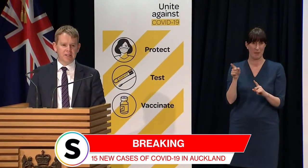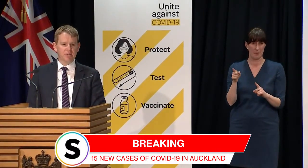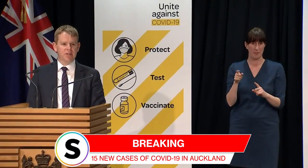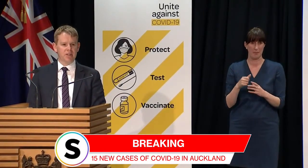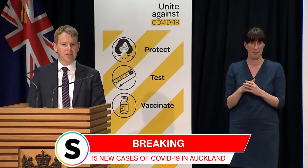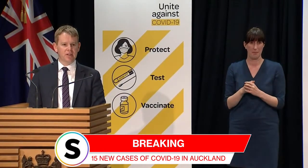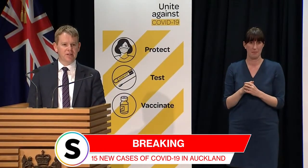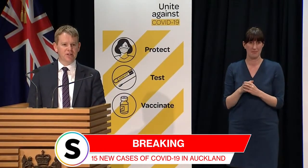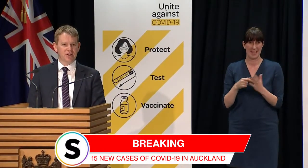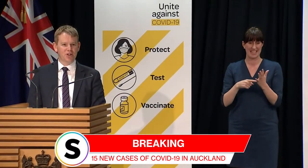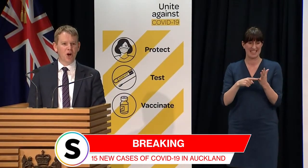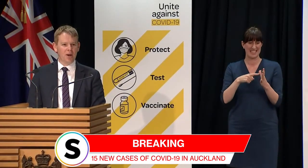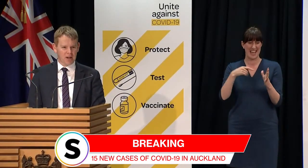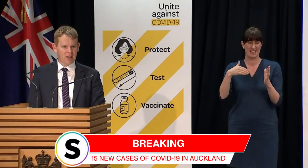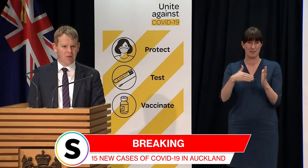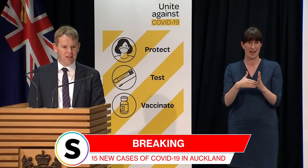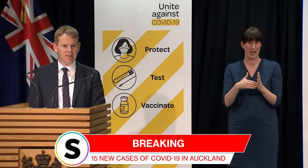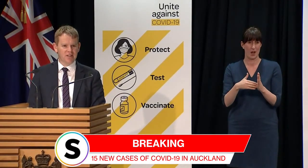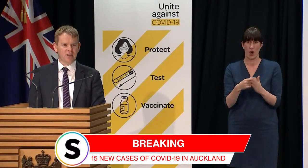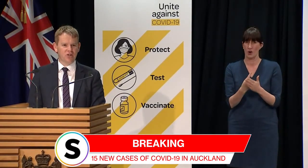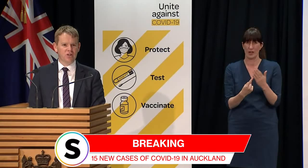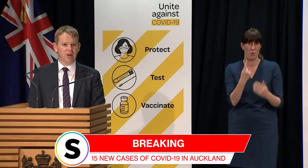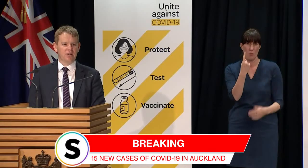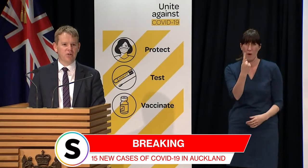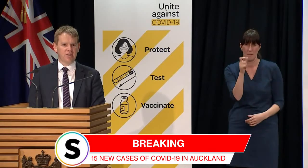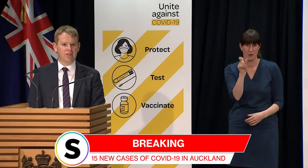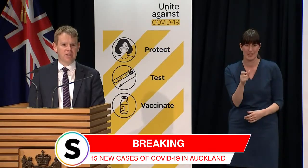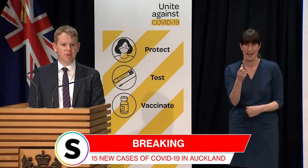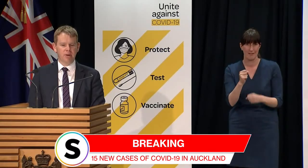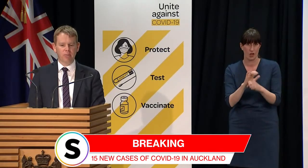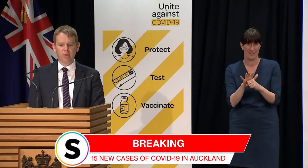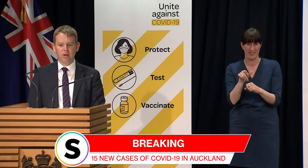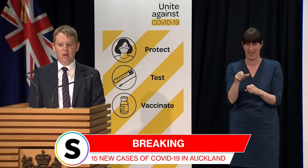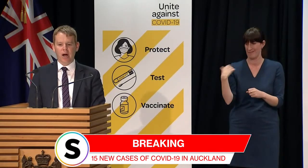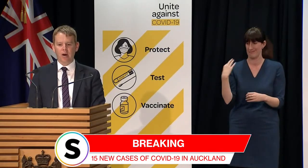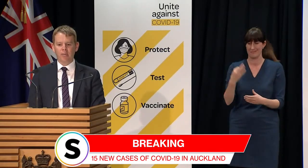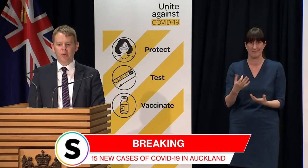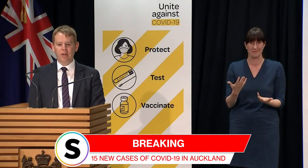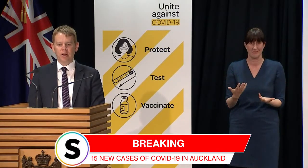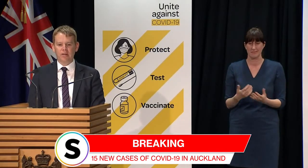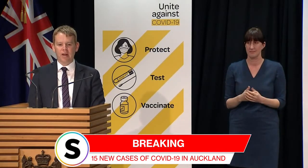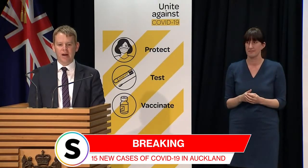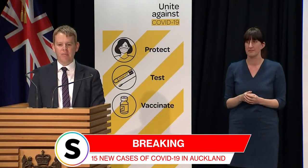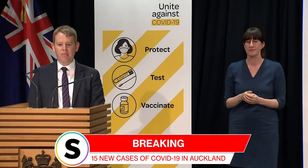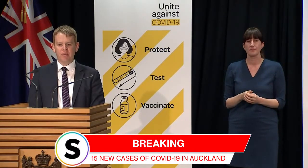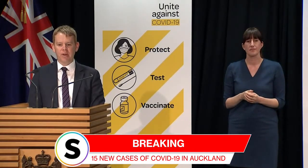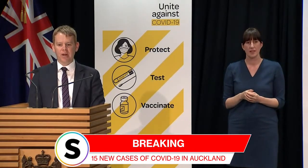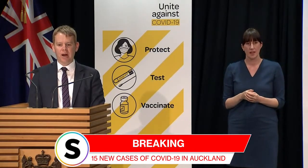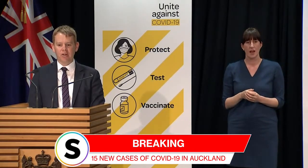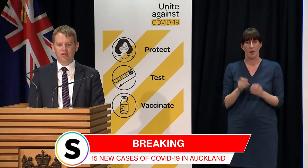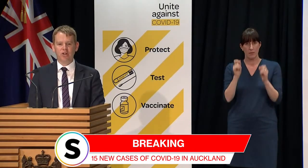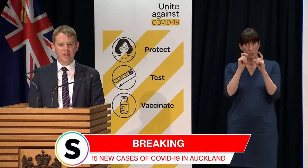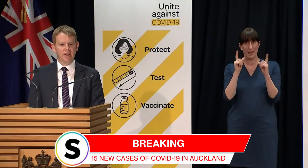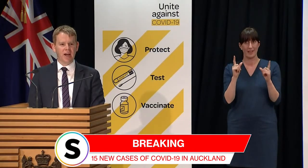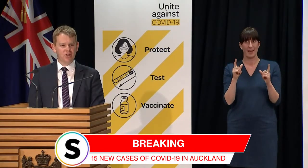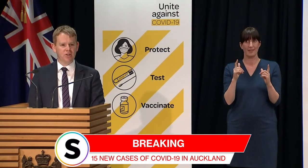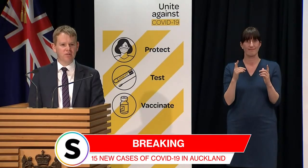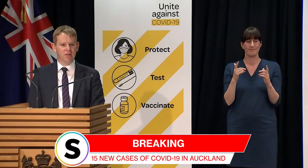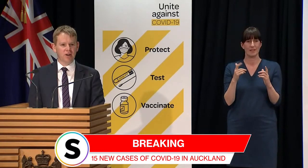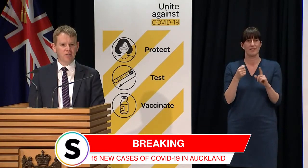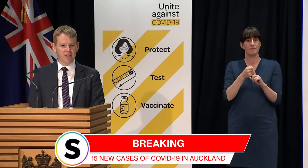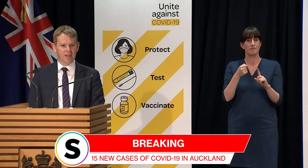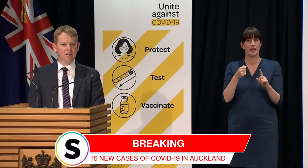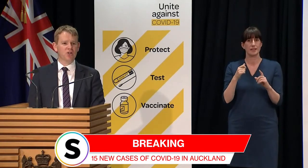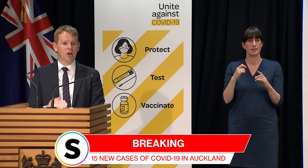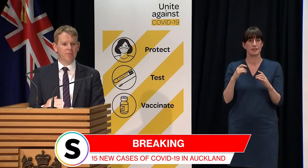of realism to the timing around discussions around the trans-Tasman bubble. I'm aware that our initial